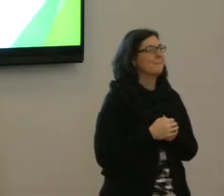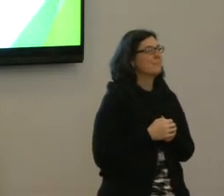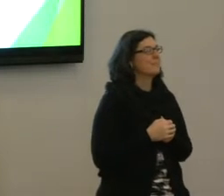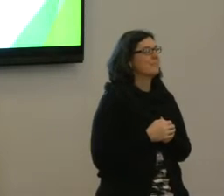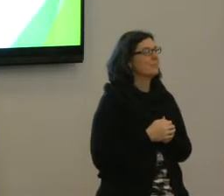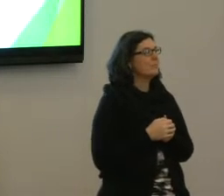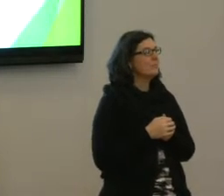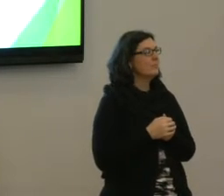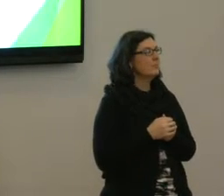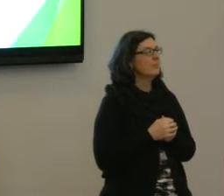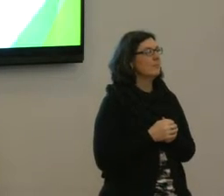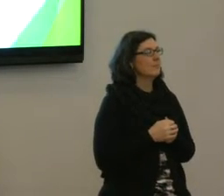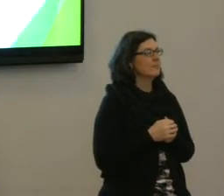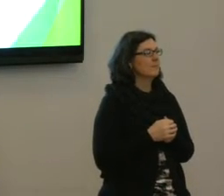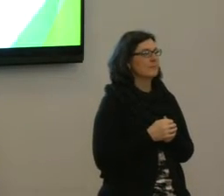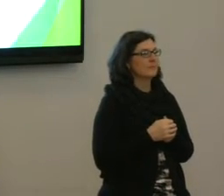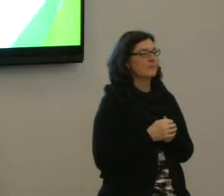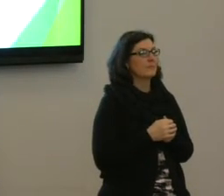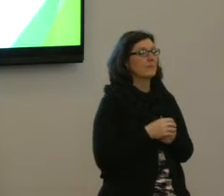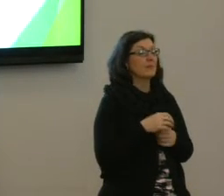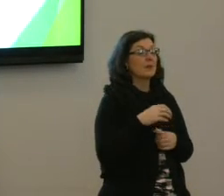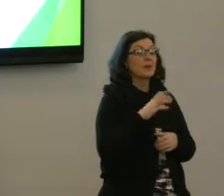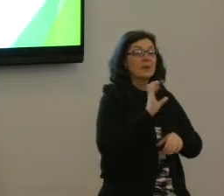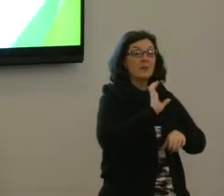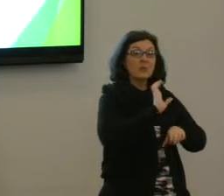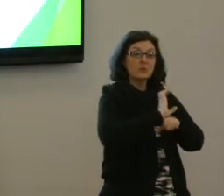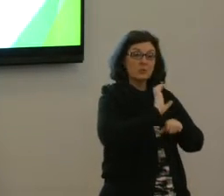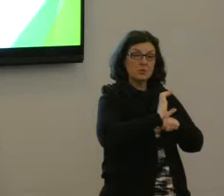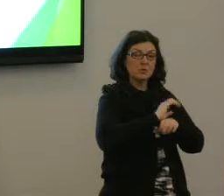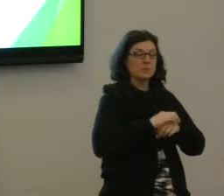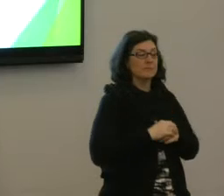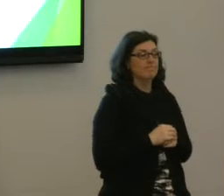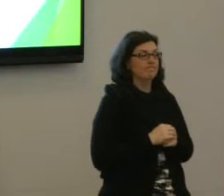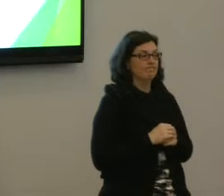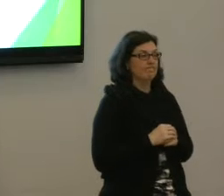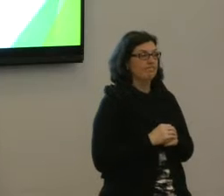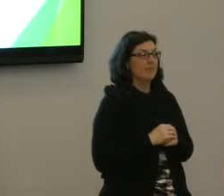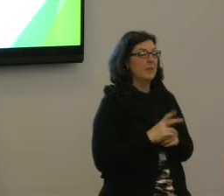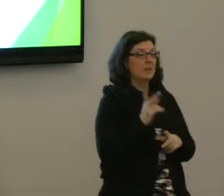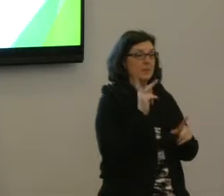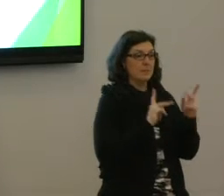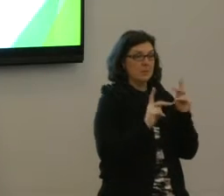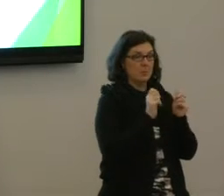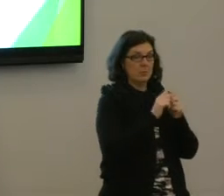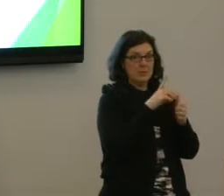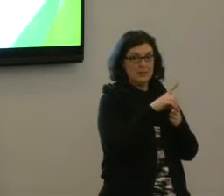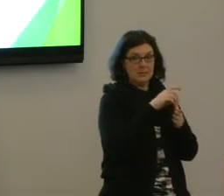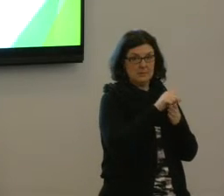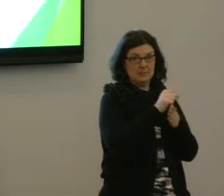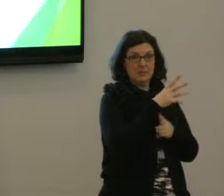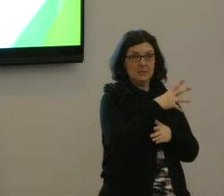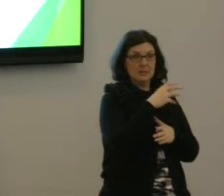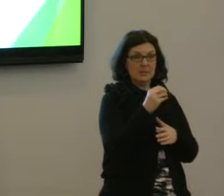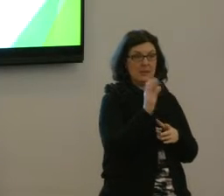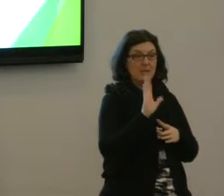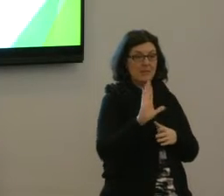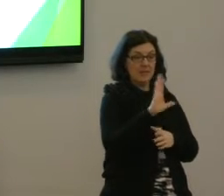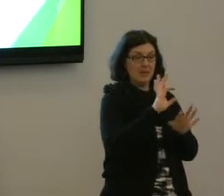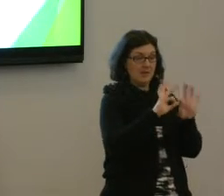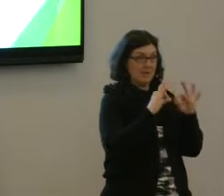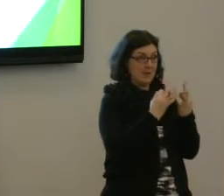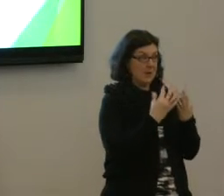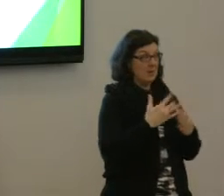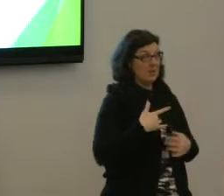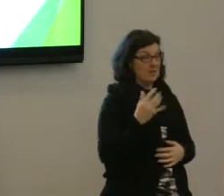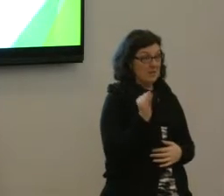we in the church make sure that people with disabilities and their families feel like they're in the church kitchen, that they've